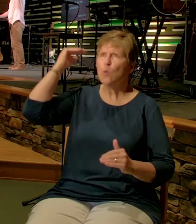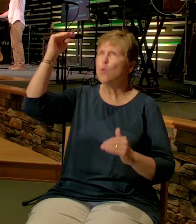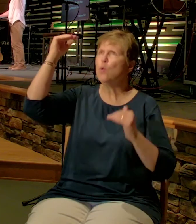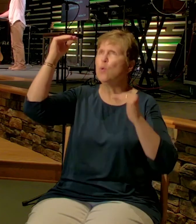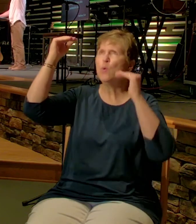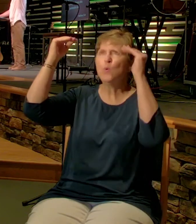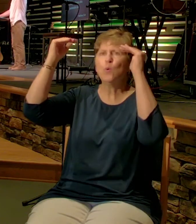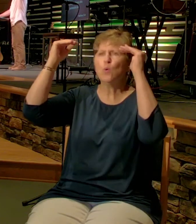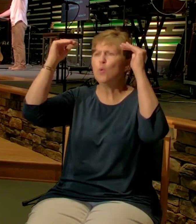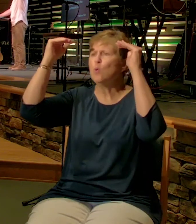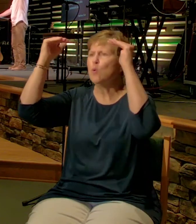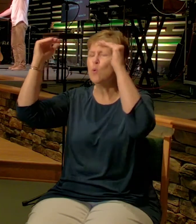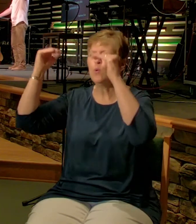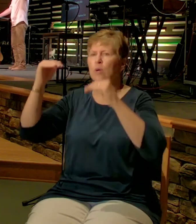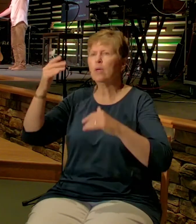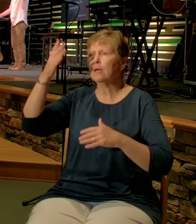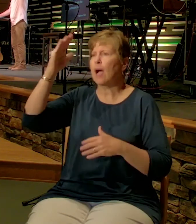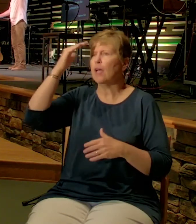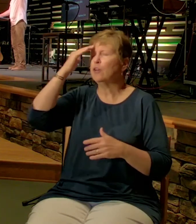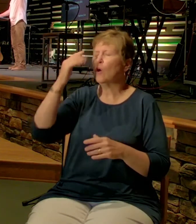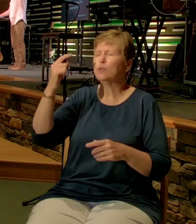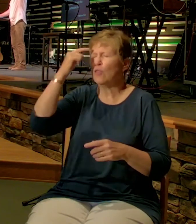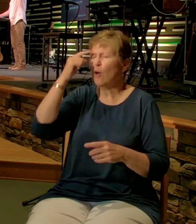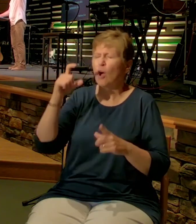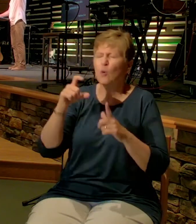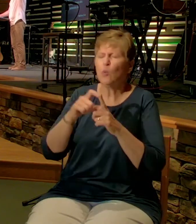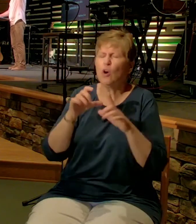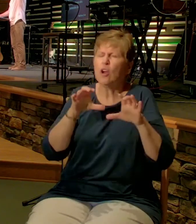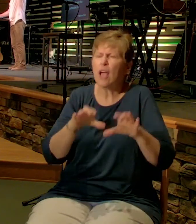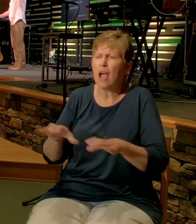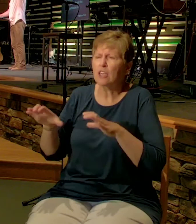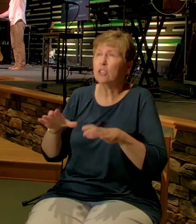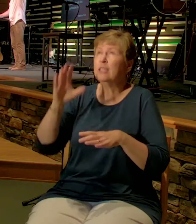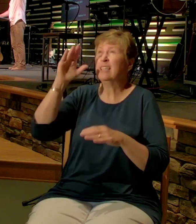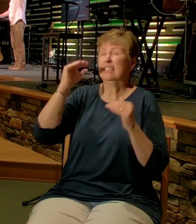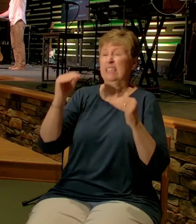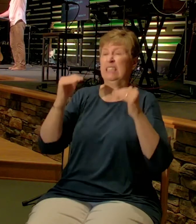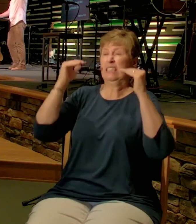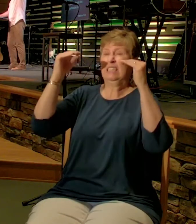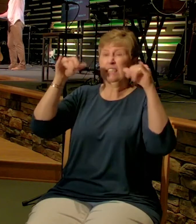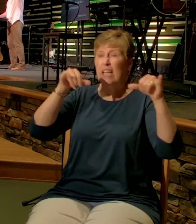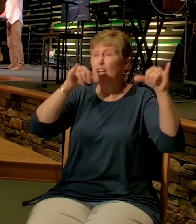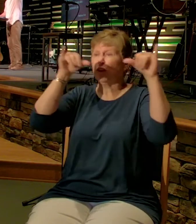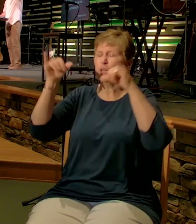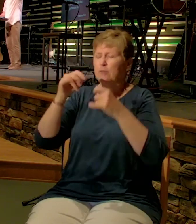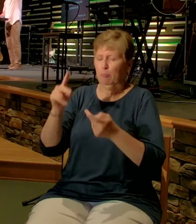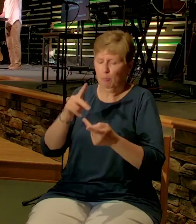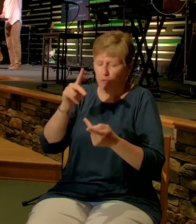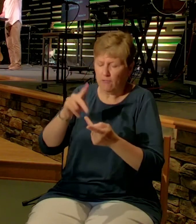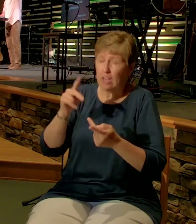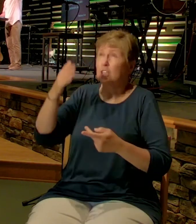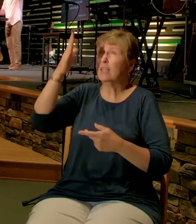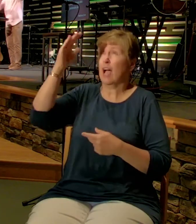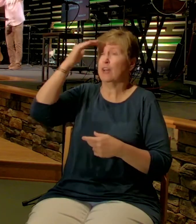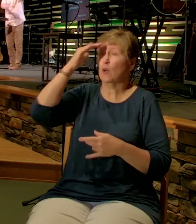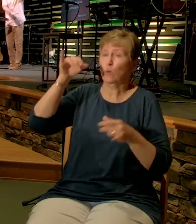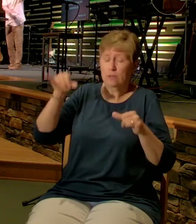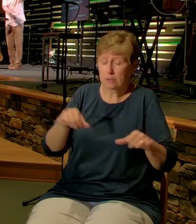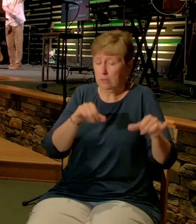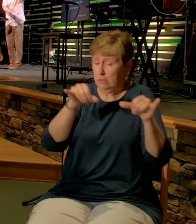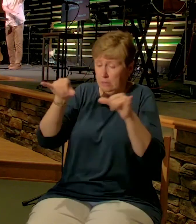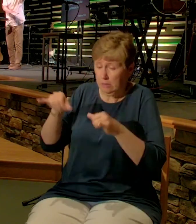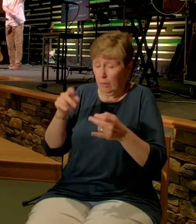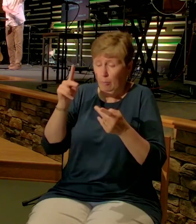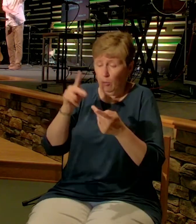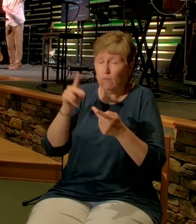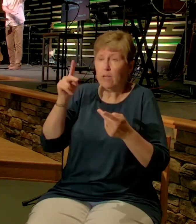our lives, every thought, word, and action, God's standard is perfection. Okay, God knows that. He knows the standard, and he knows that we have